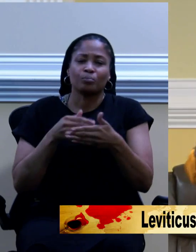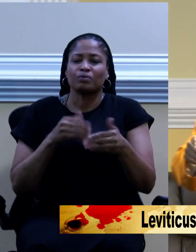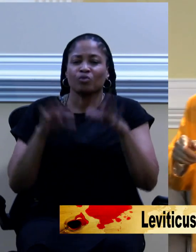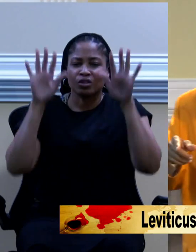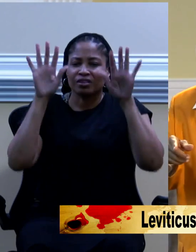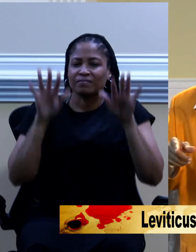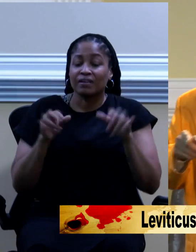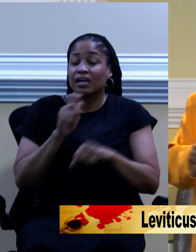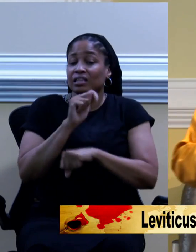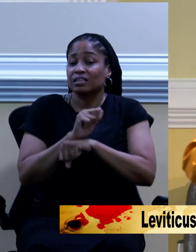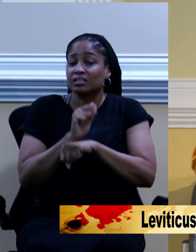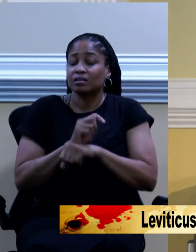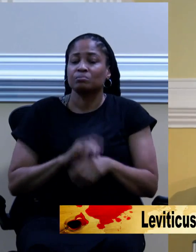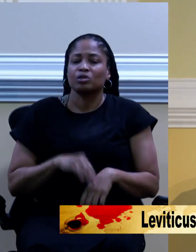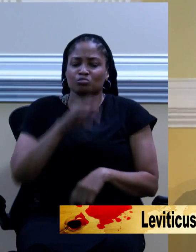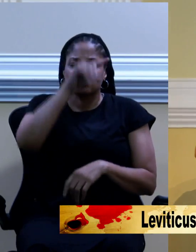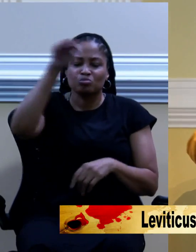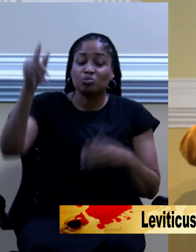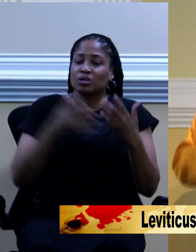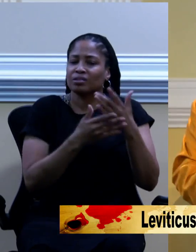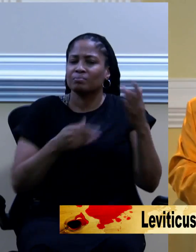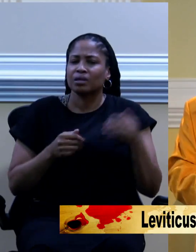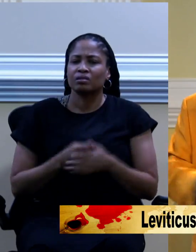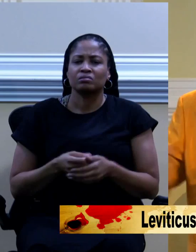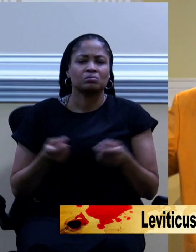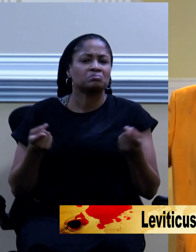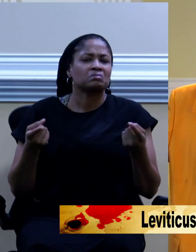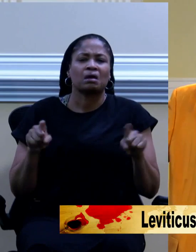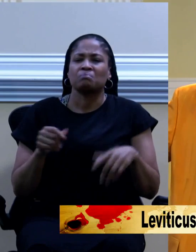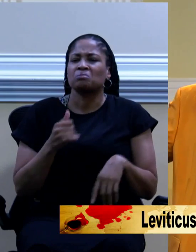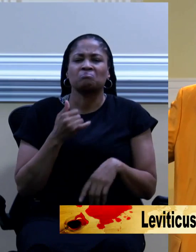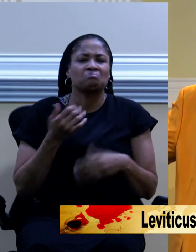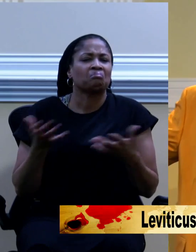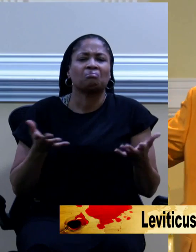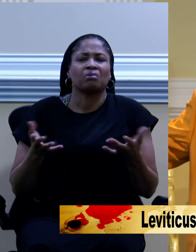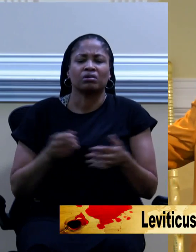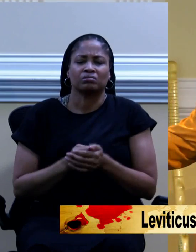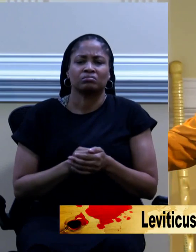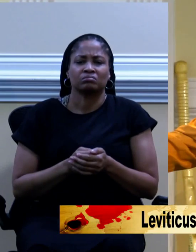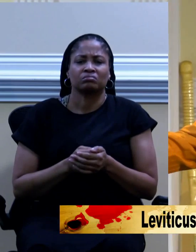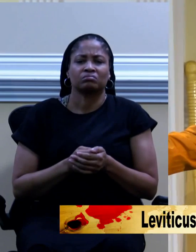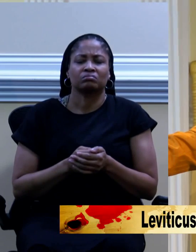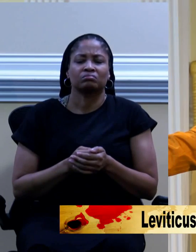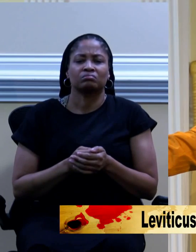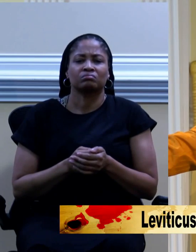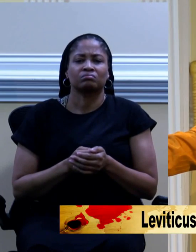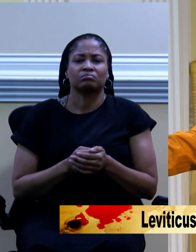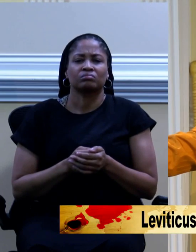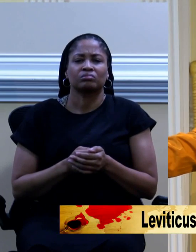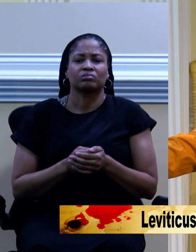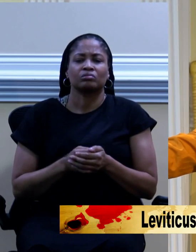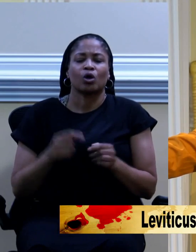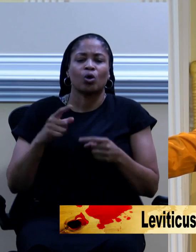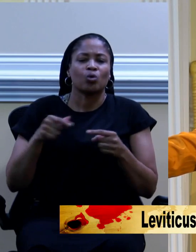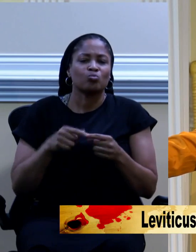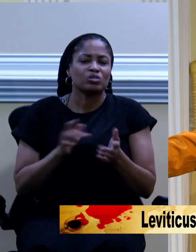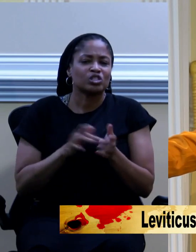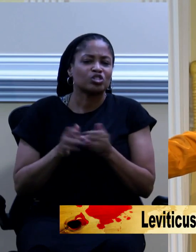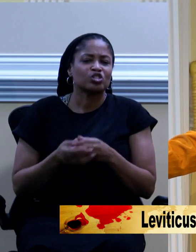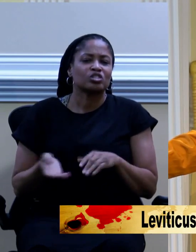blood, then what happened when the temple ripped when Jesus died on the cross? What